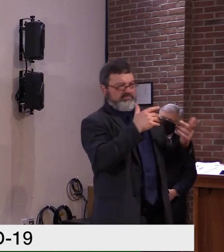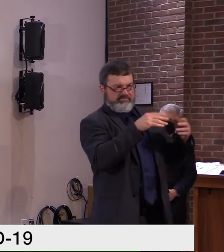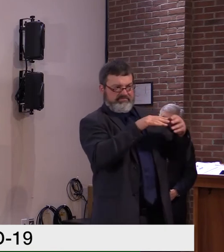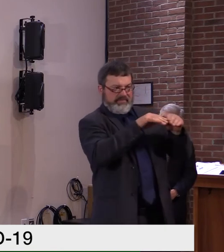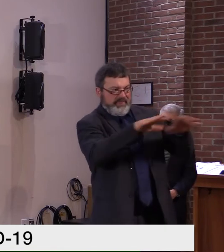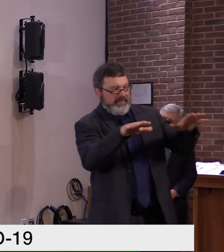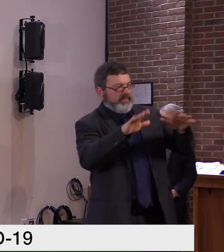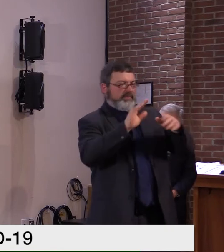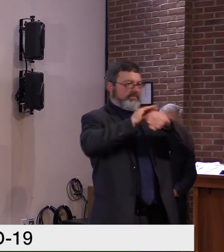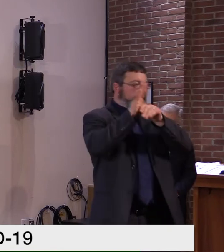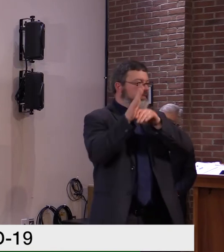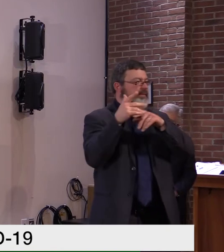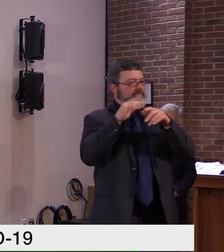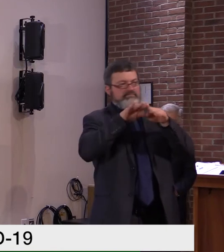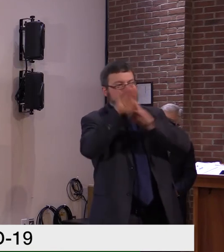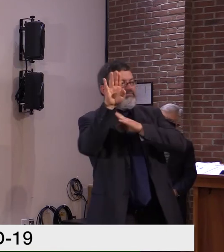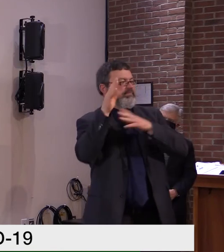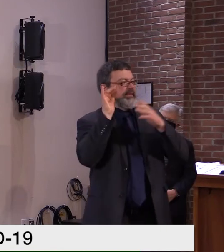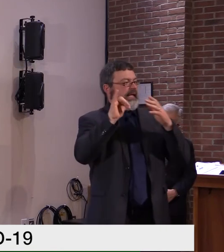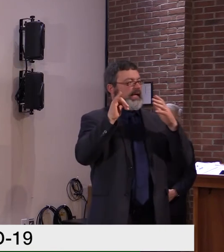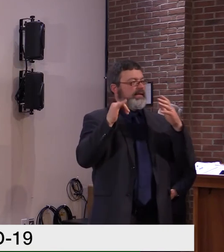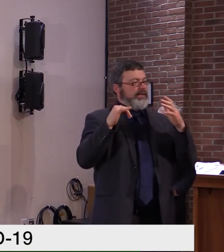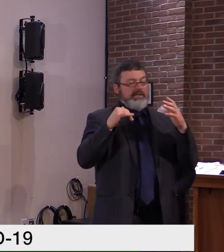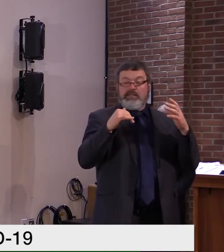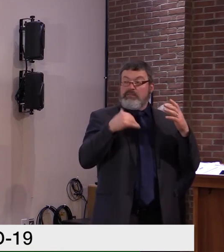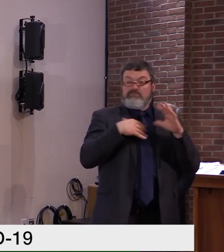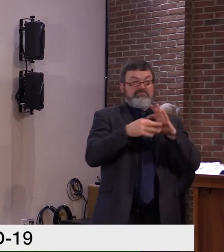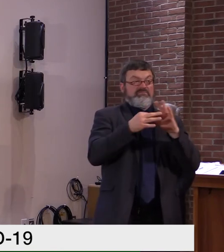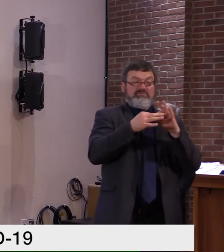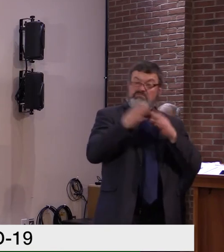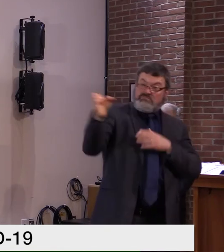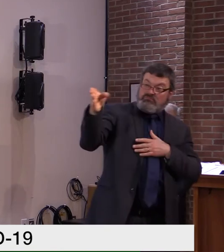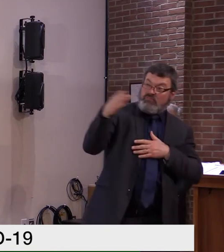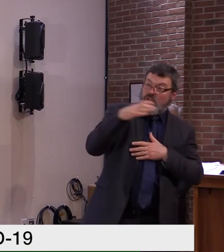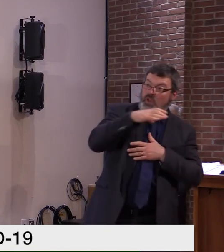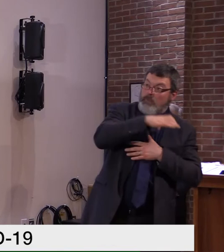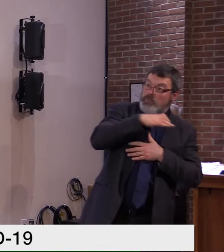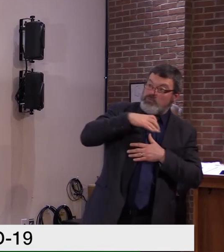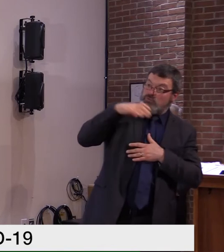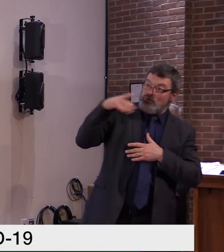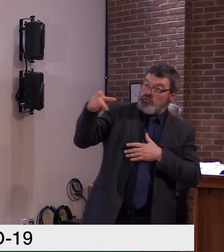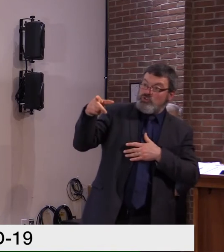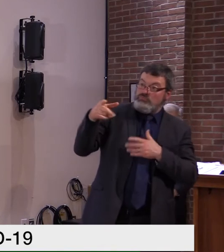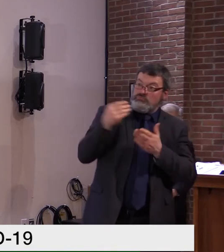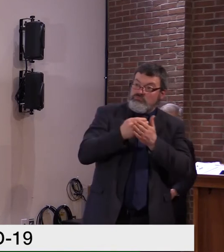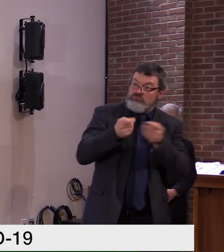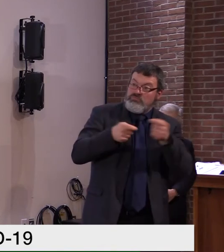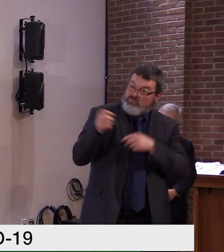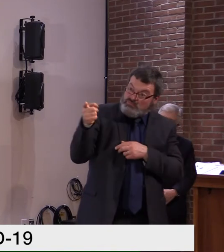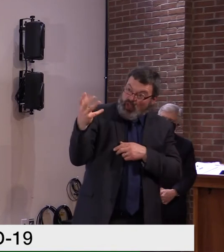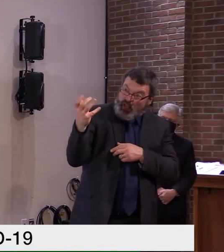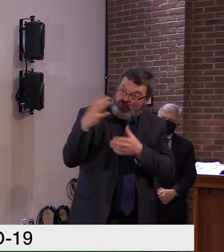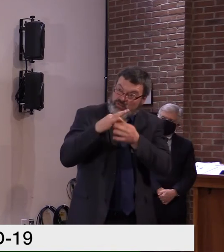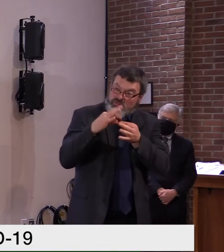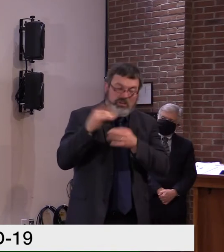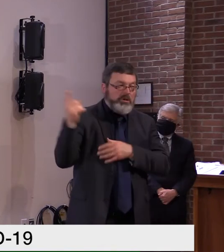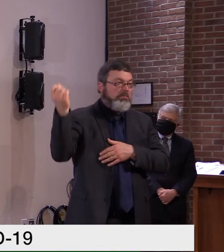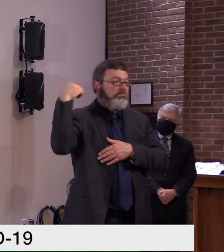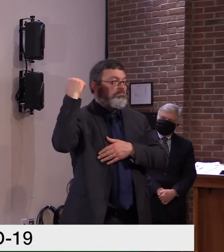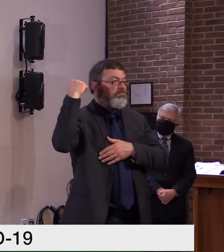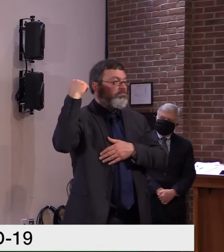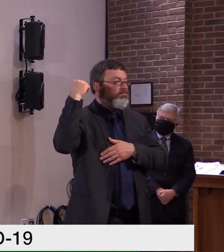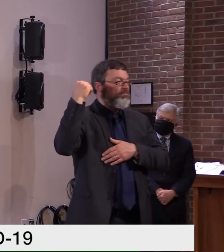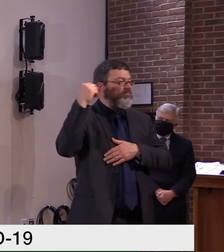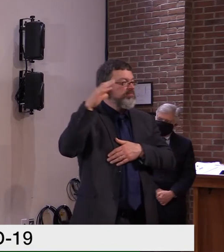you want to add to that? I think we talked about Thanksgiving for weeks before. Yeah. We talked about Thanksgiving for weeks